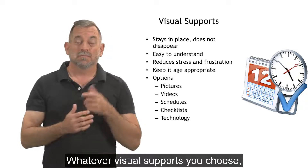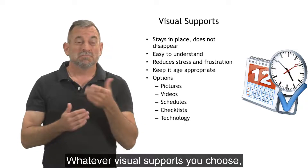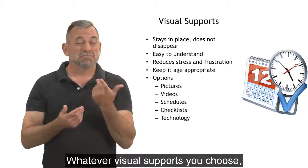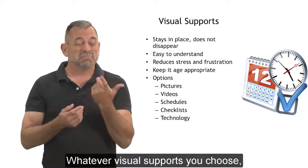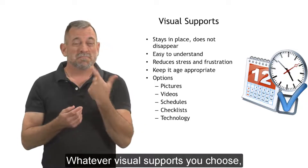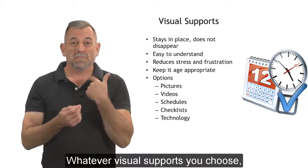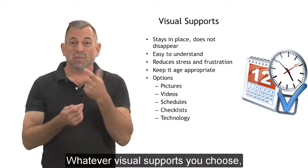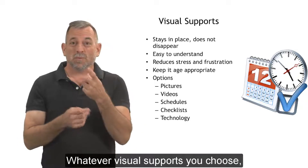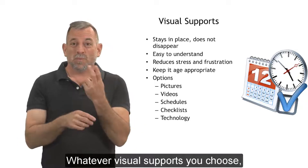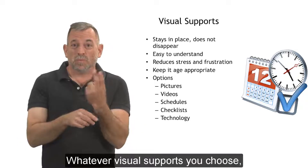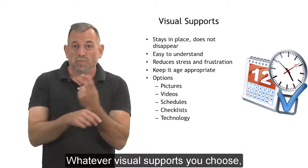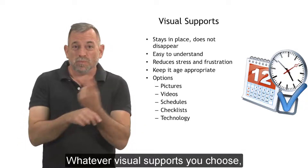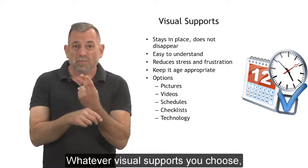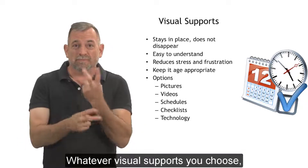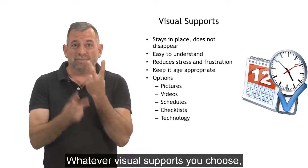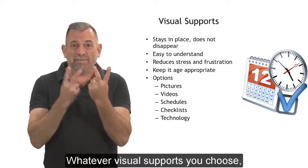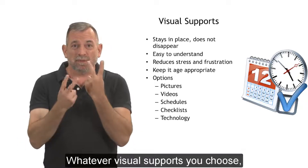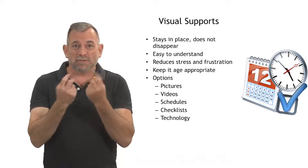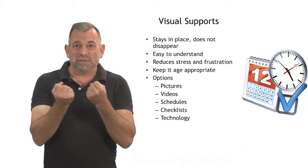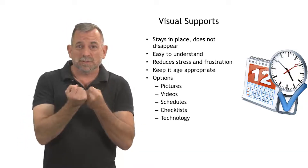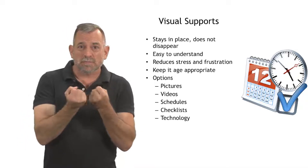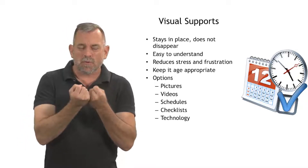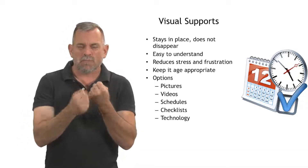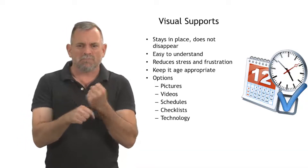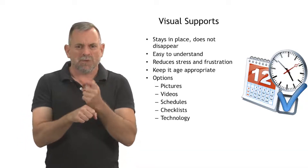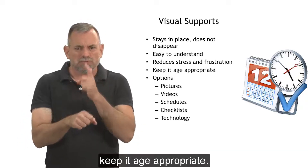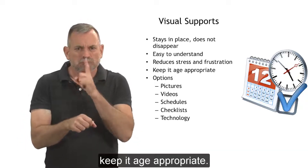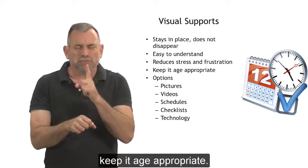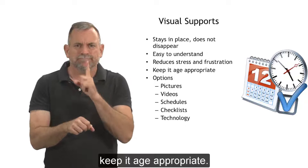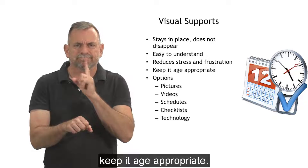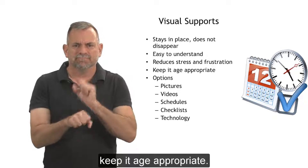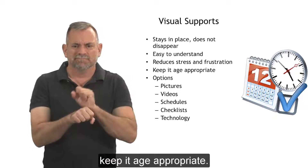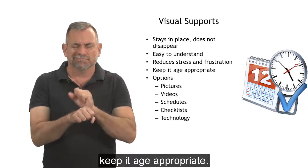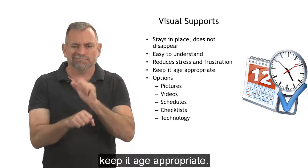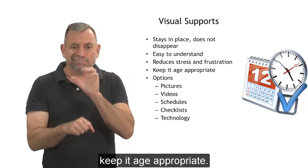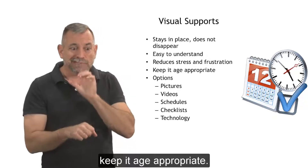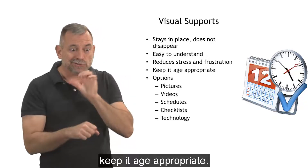Whatever visual supports you choose, keep it age appropriate.